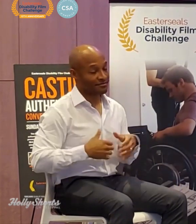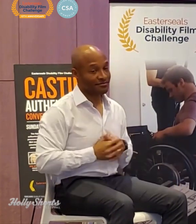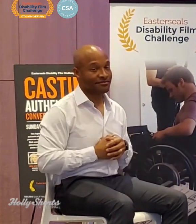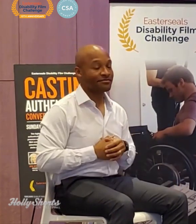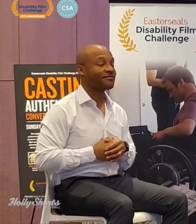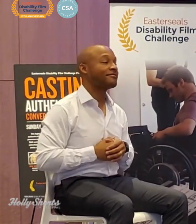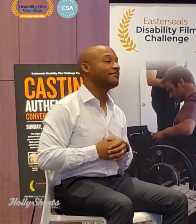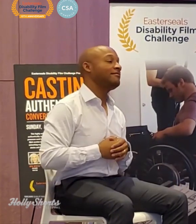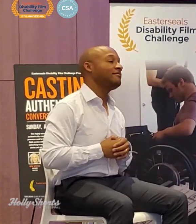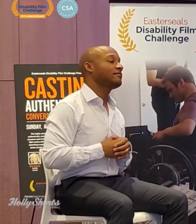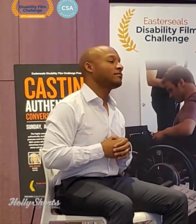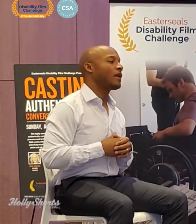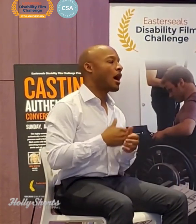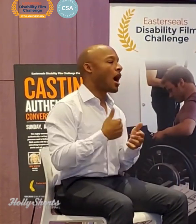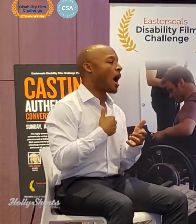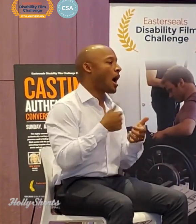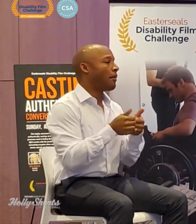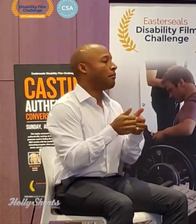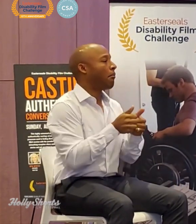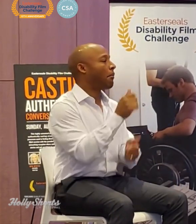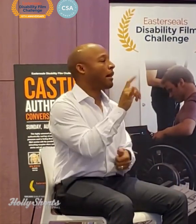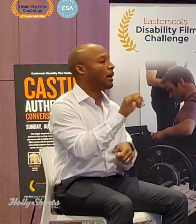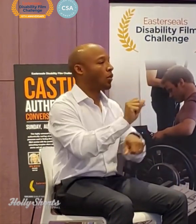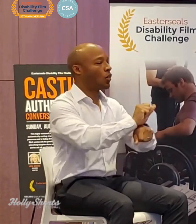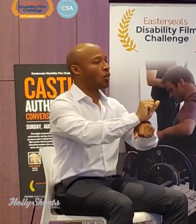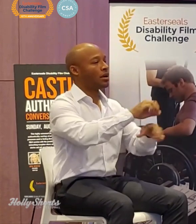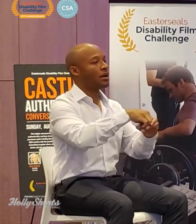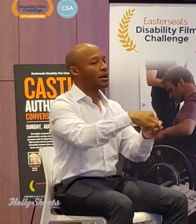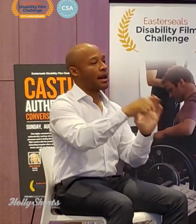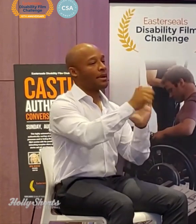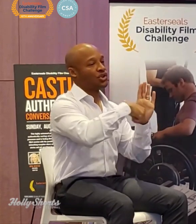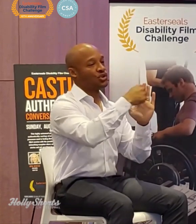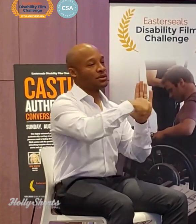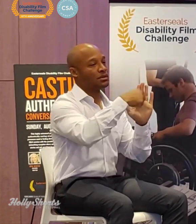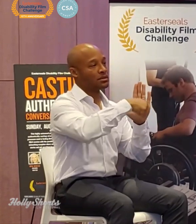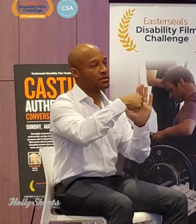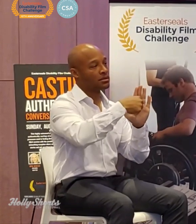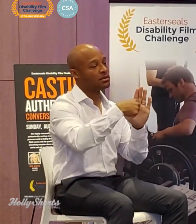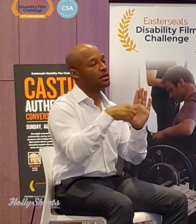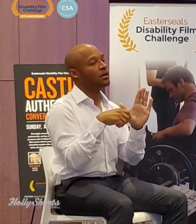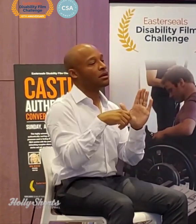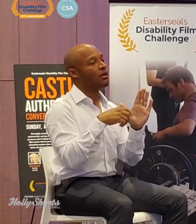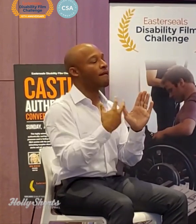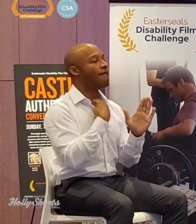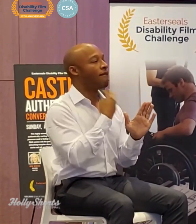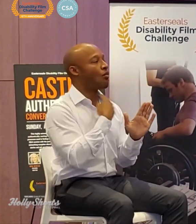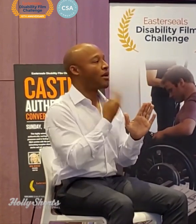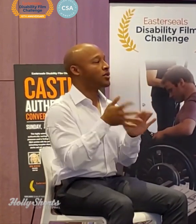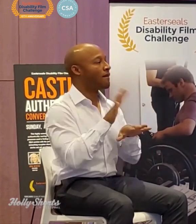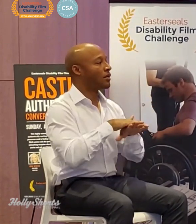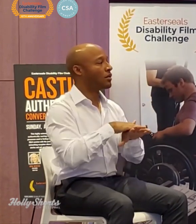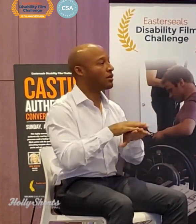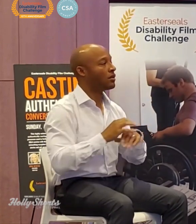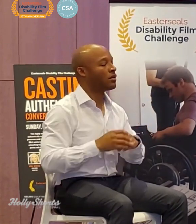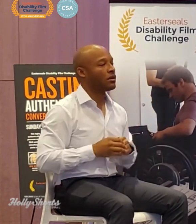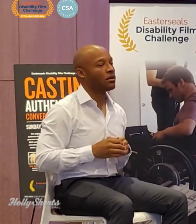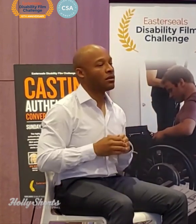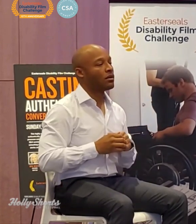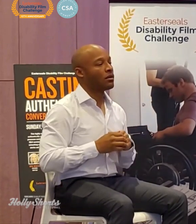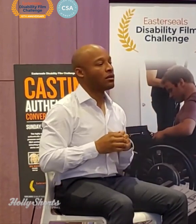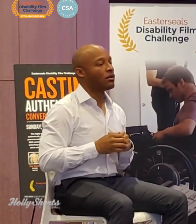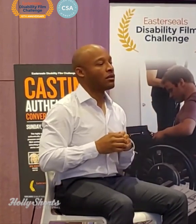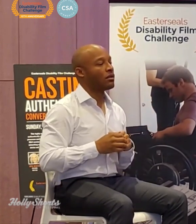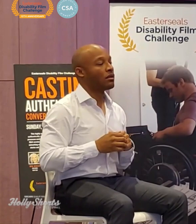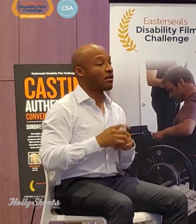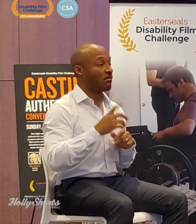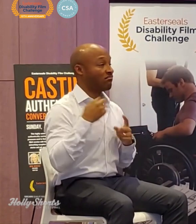I predominantly work in animation, which is voiceover. And, you know, it's for a long time,